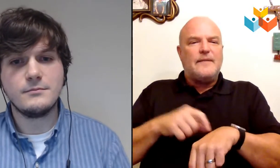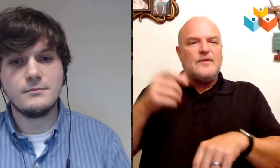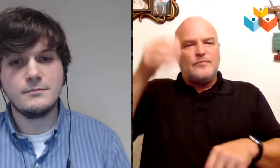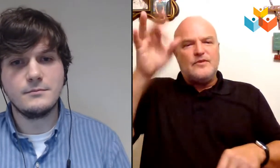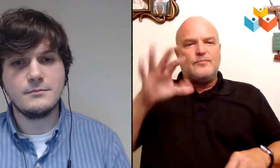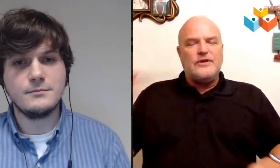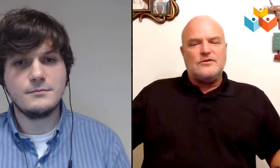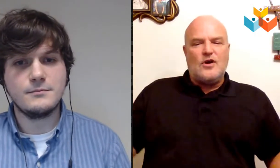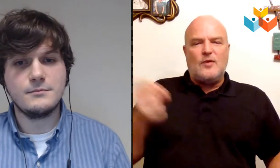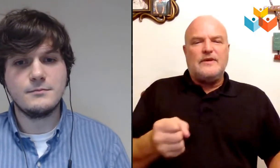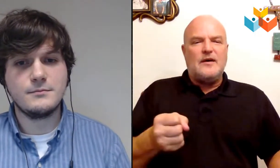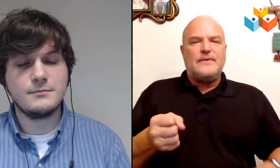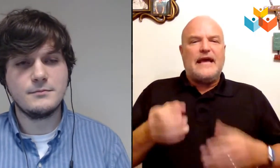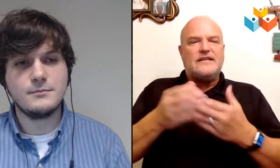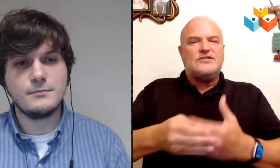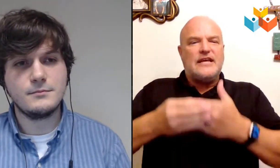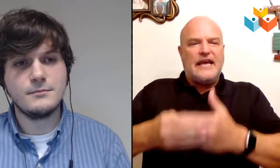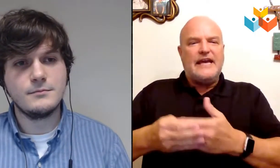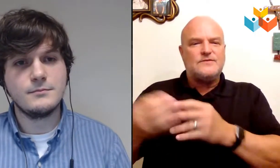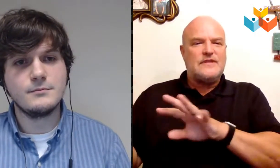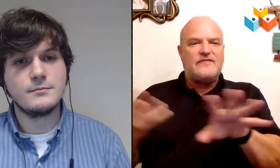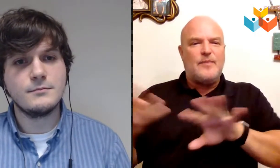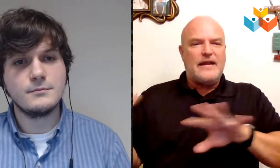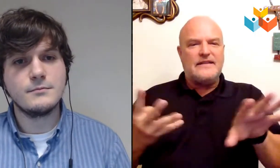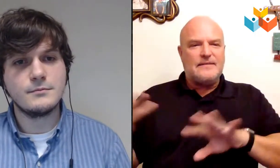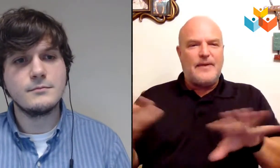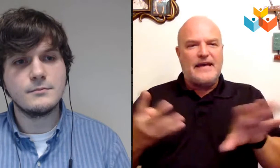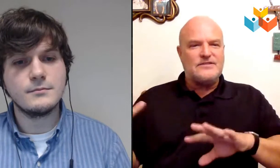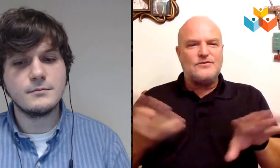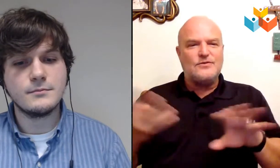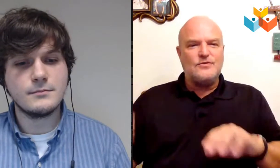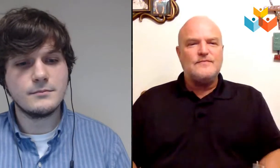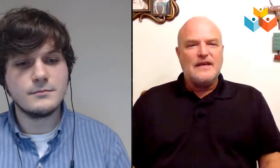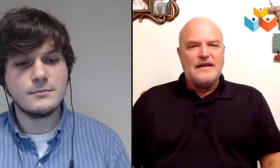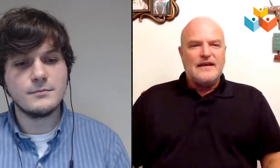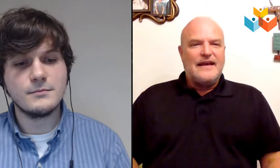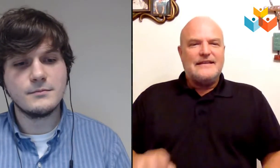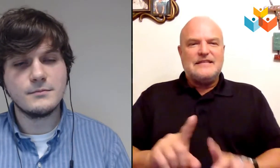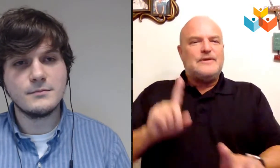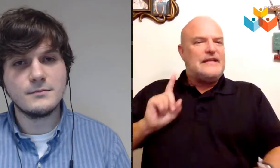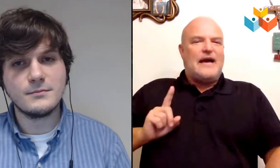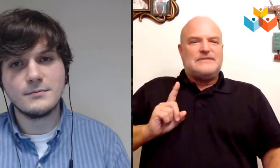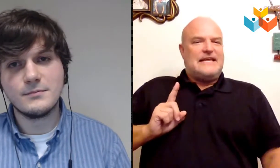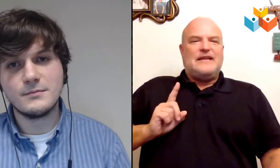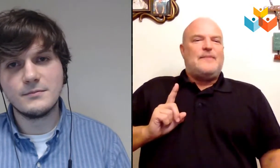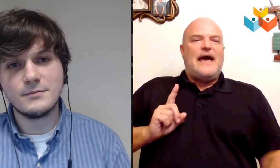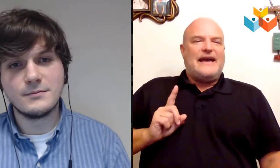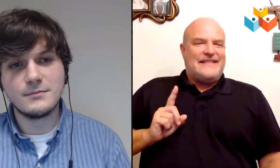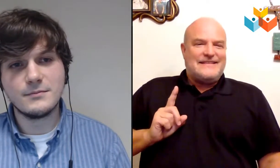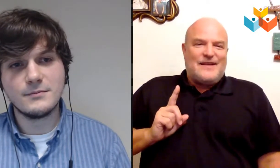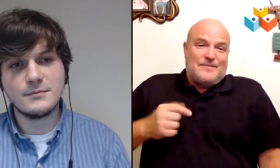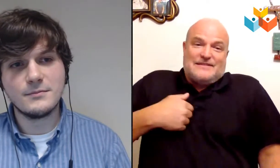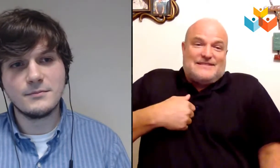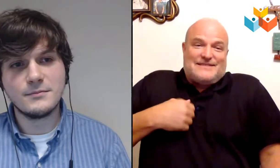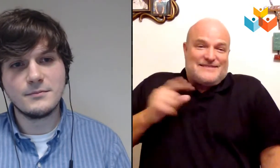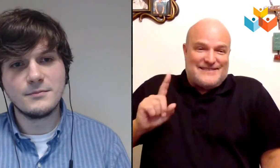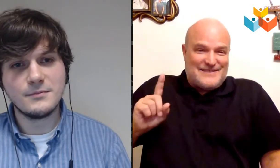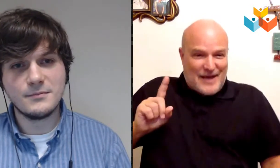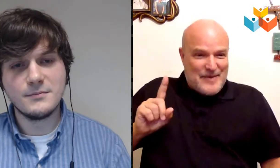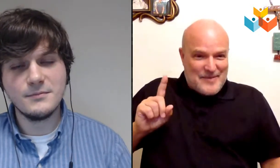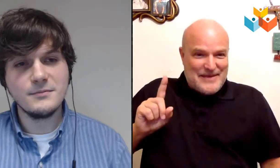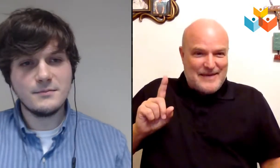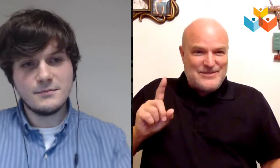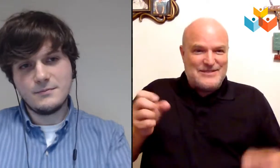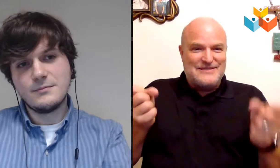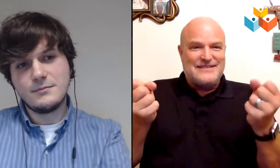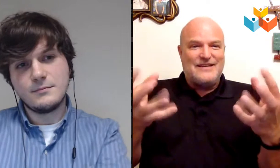One time the preacher called me up and I had to shake hands with everybody that passed through. Typically I'm standing back, and that's not because it's